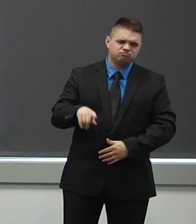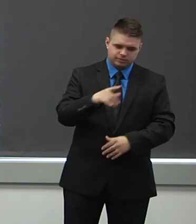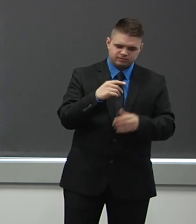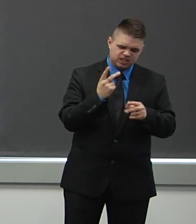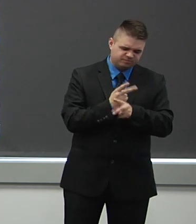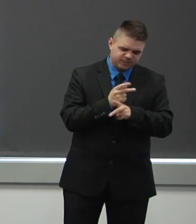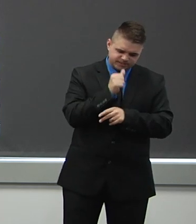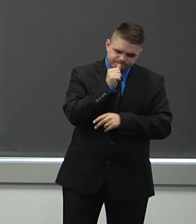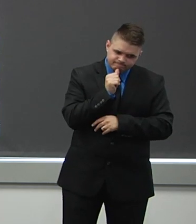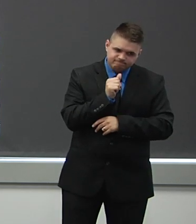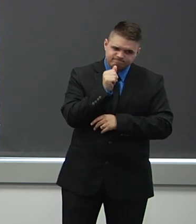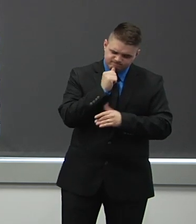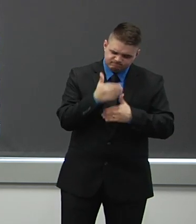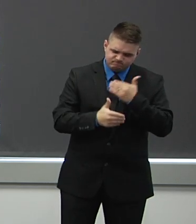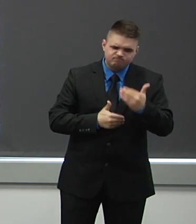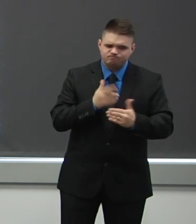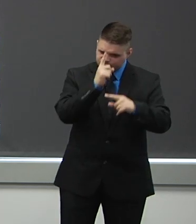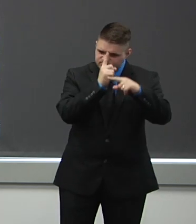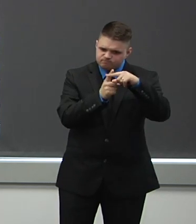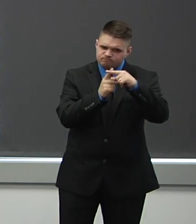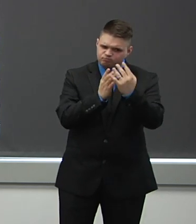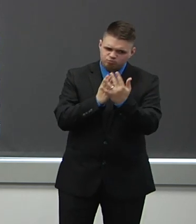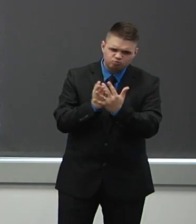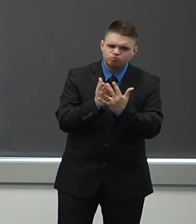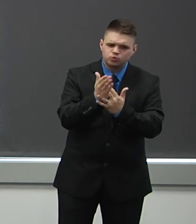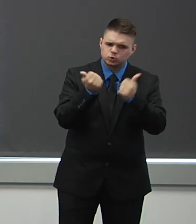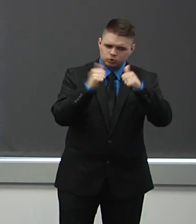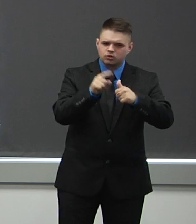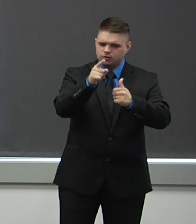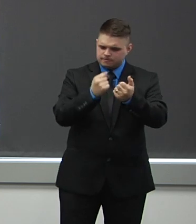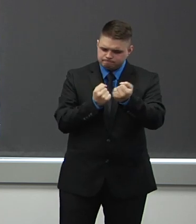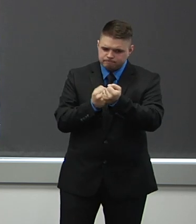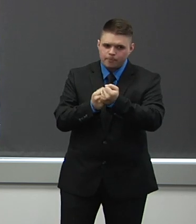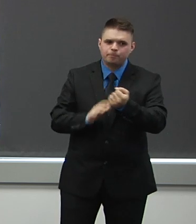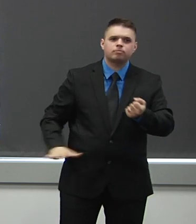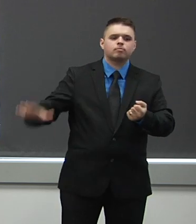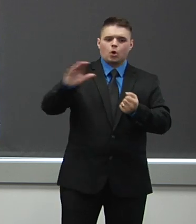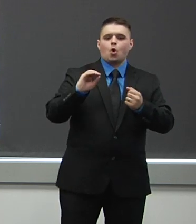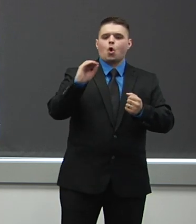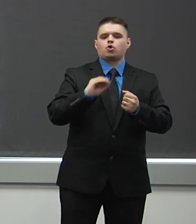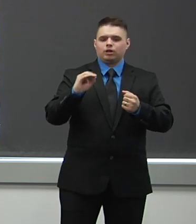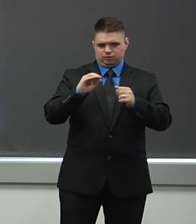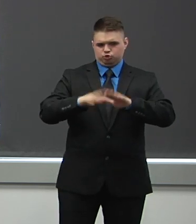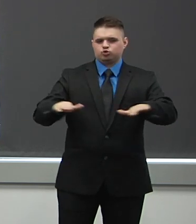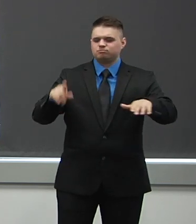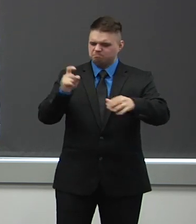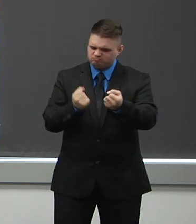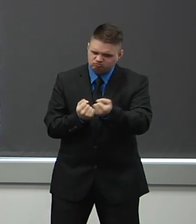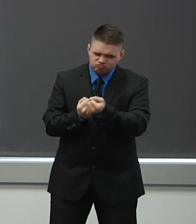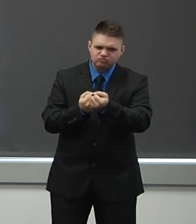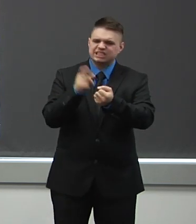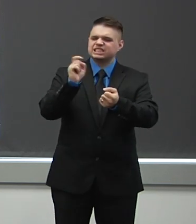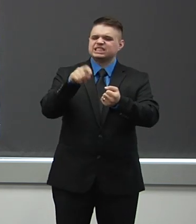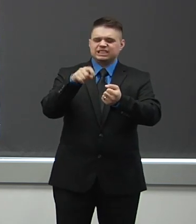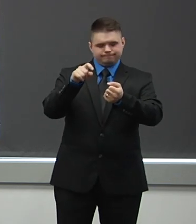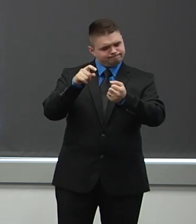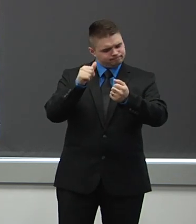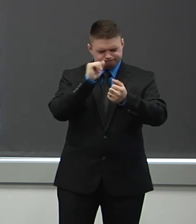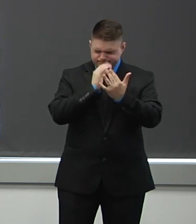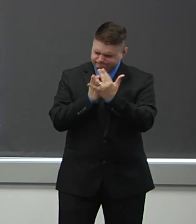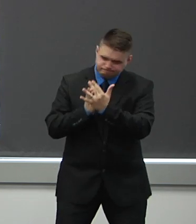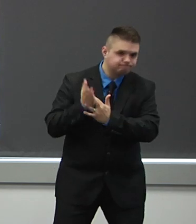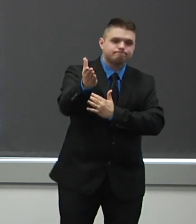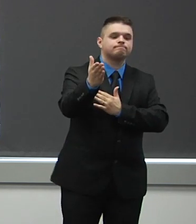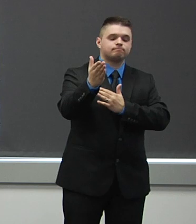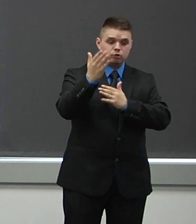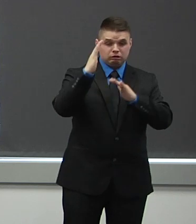together to support Oregon's kids at this time and help them move through this crisis. And I'm hopeful that we open up for